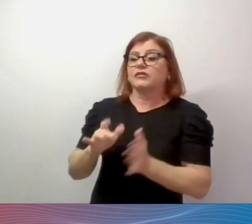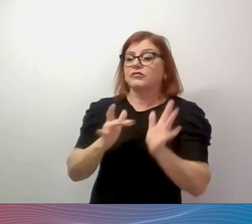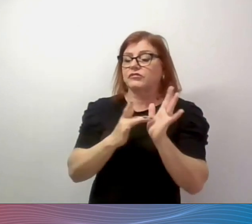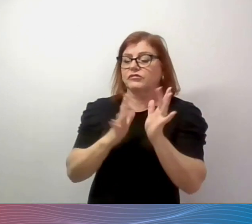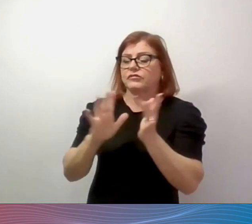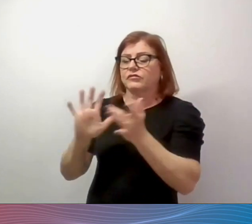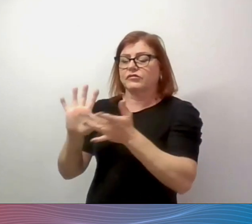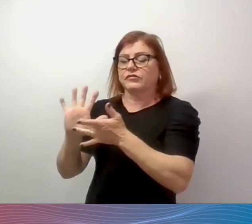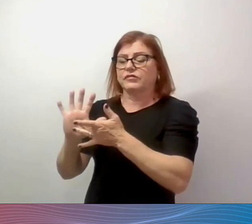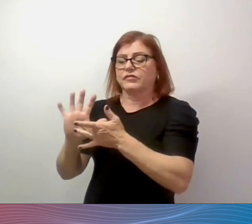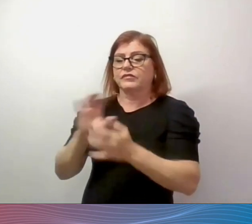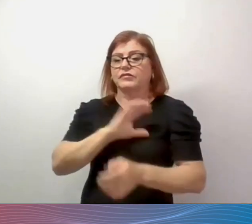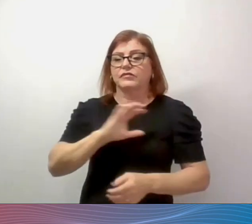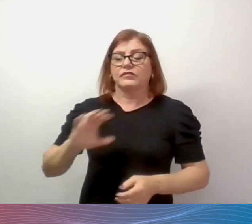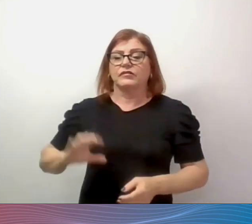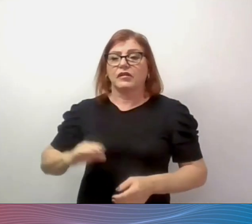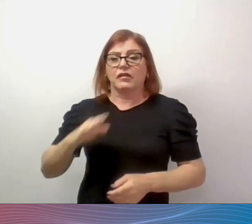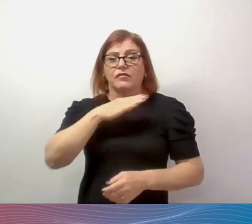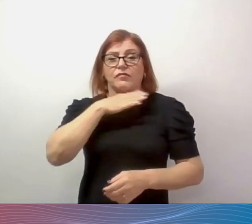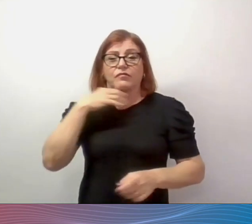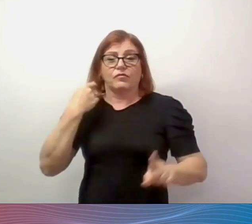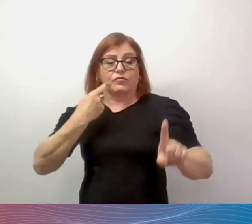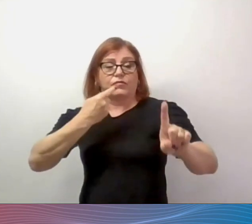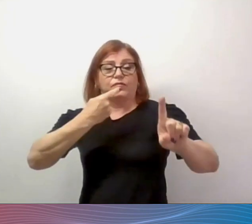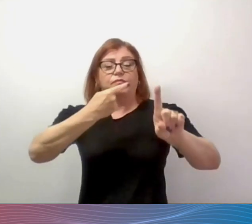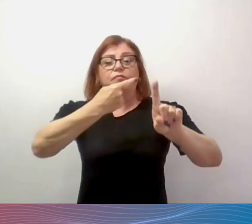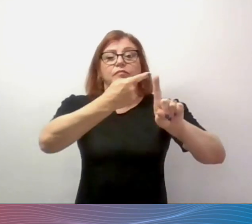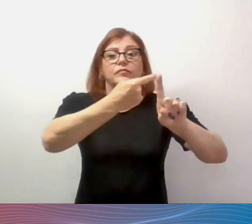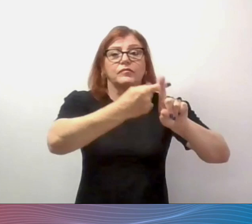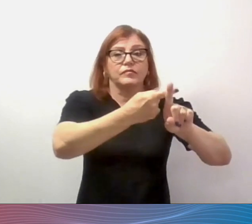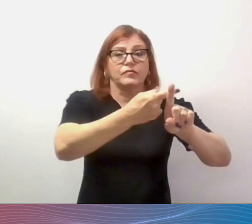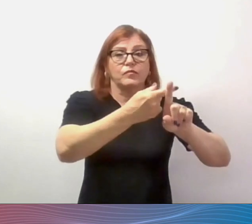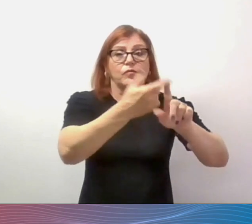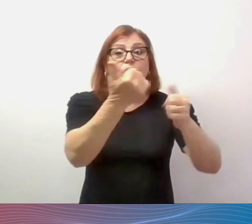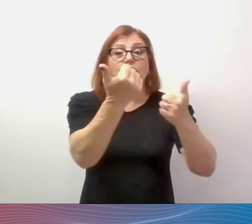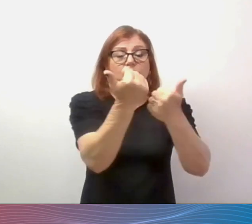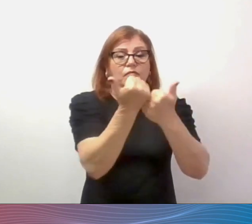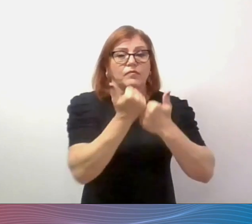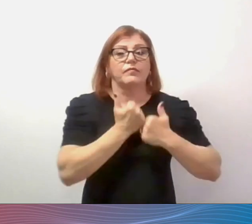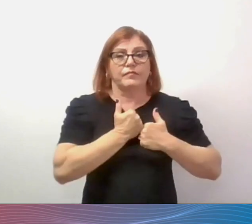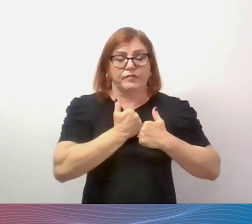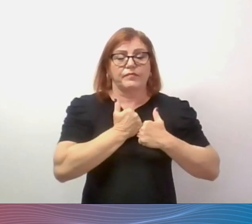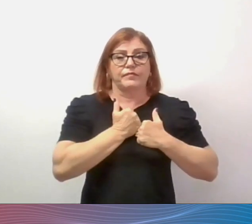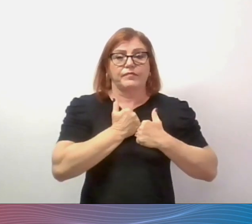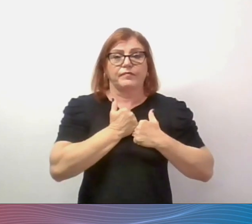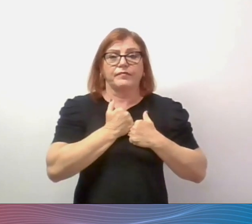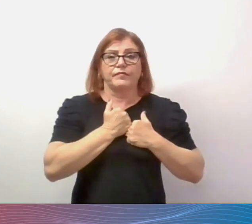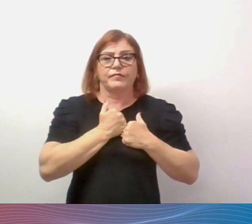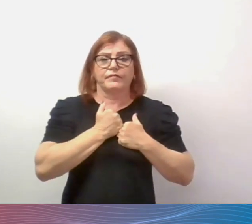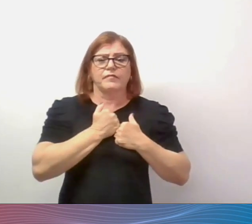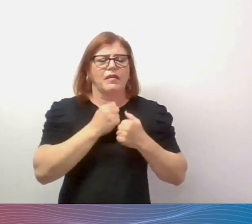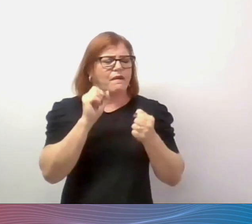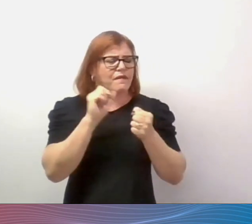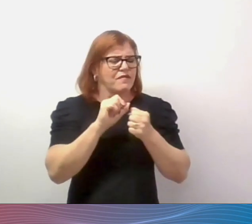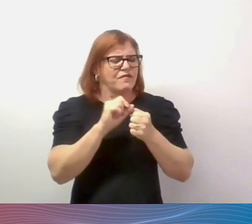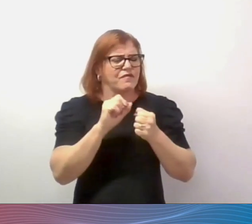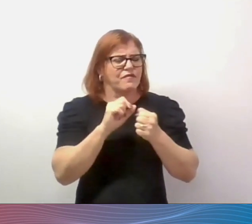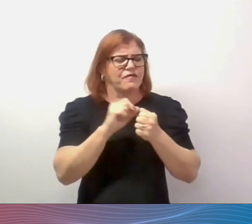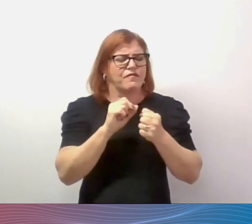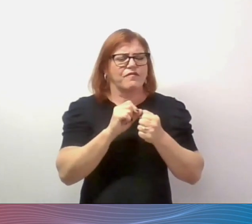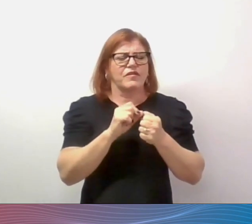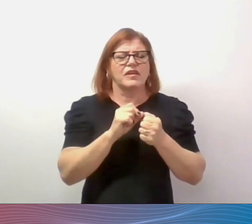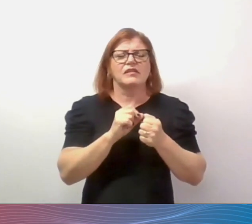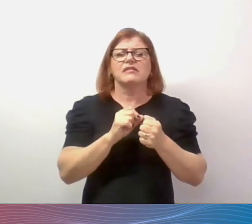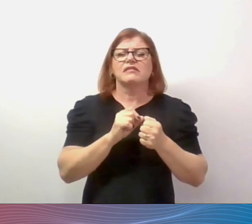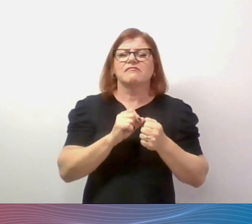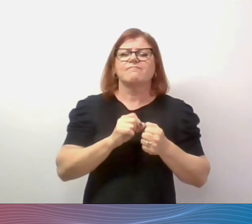por nós. So Jesus Christ died on the cross for us. Ele realizou um ato que satisfez a justiça de Deus.